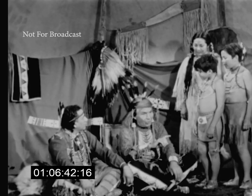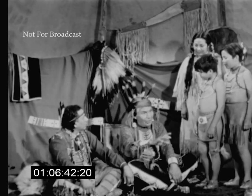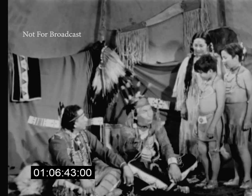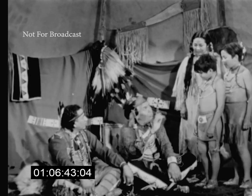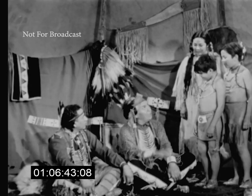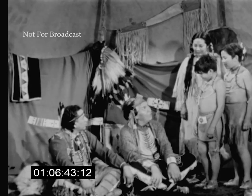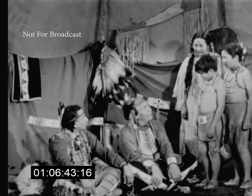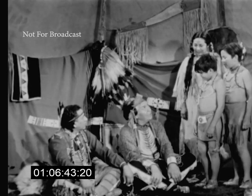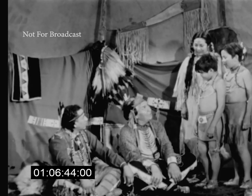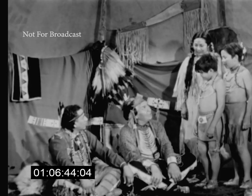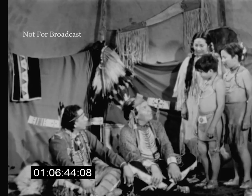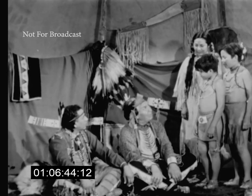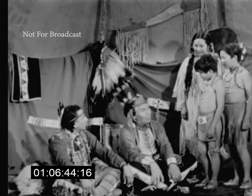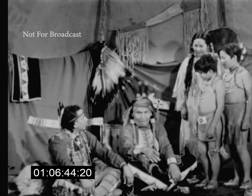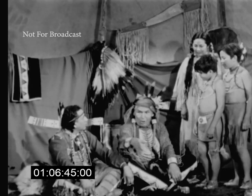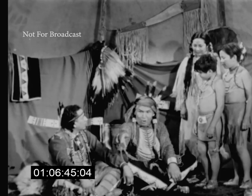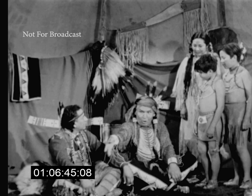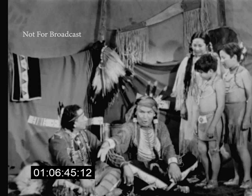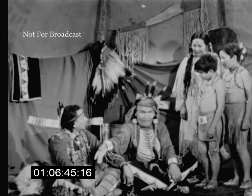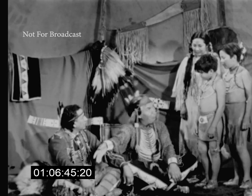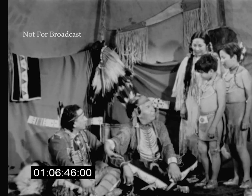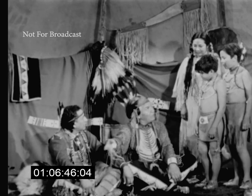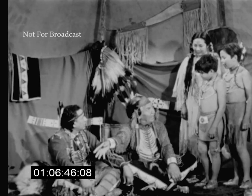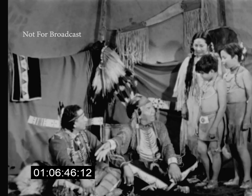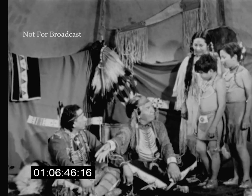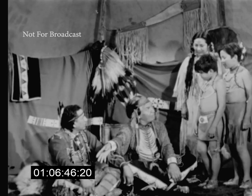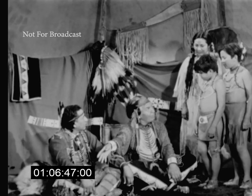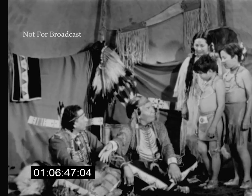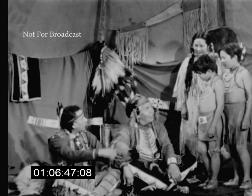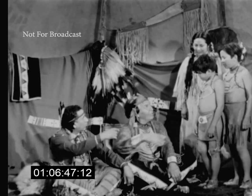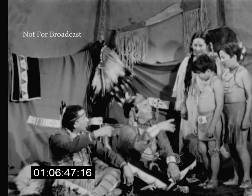Kanaway Cook. Tap. Oh, he will look there. Give you a little more.